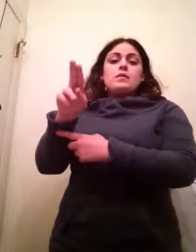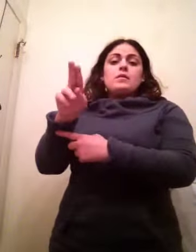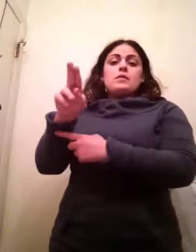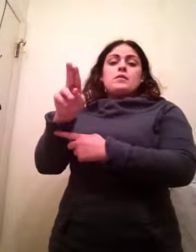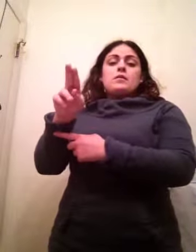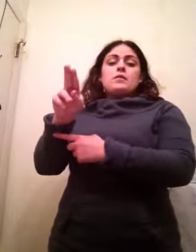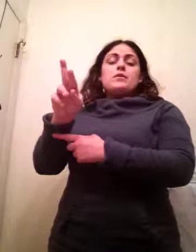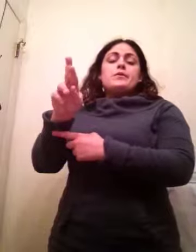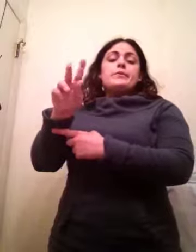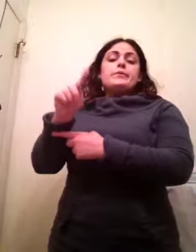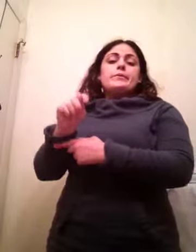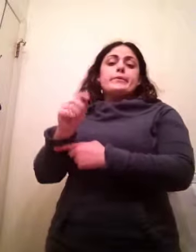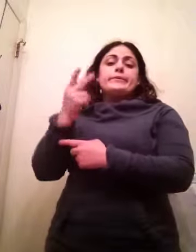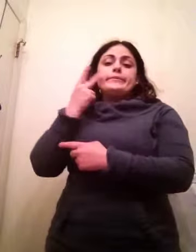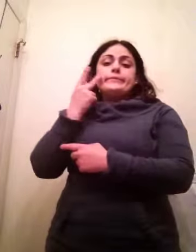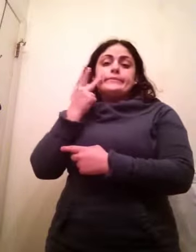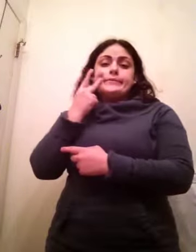year. What do you remember about them?